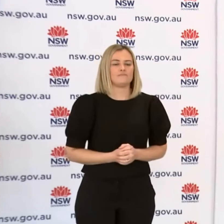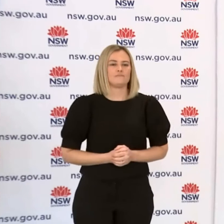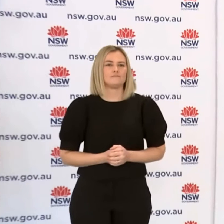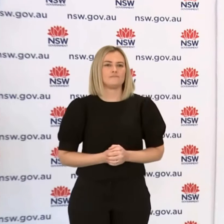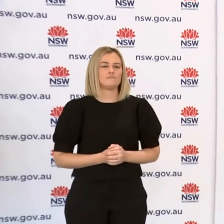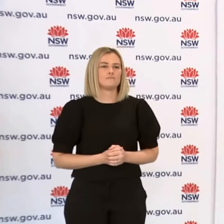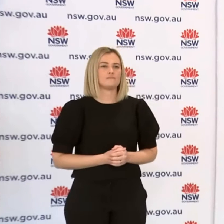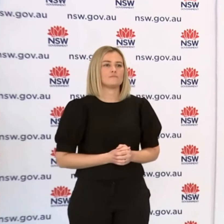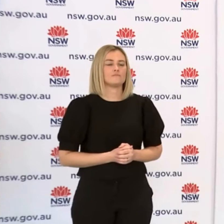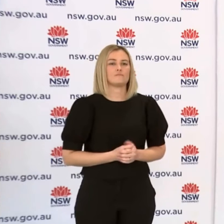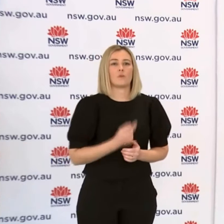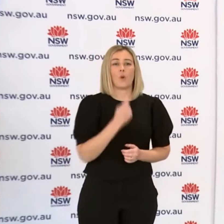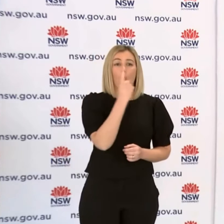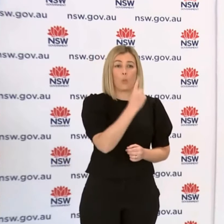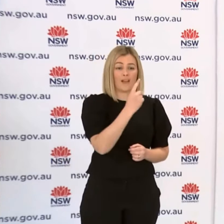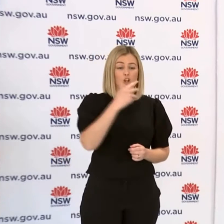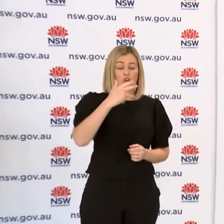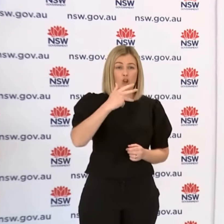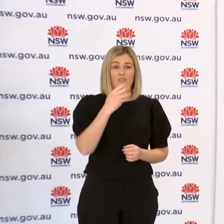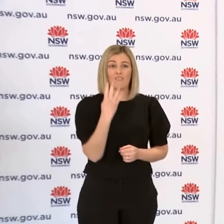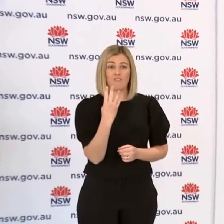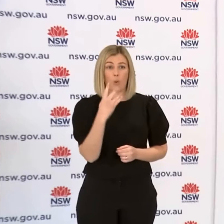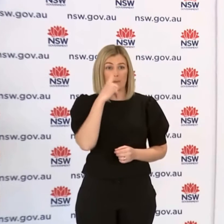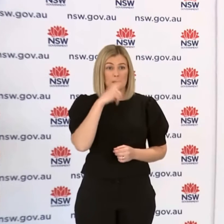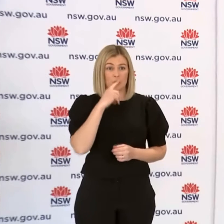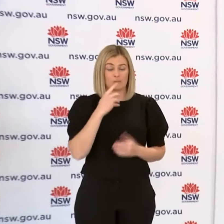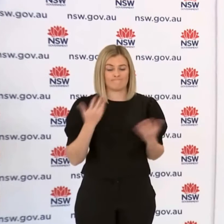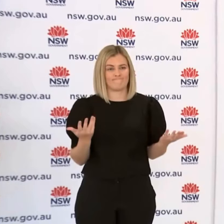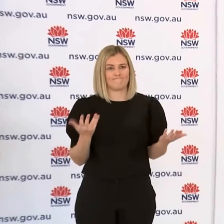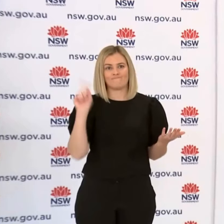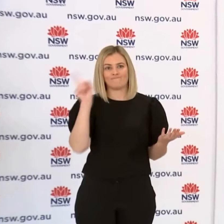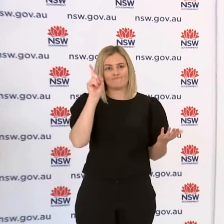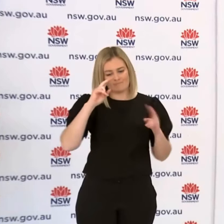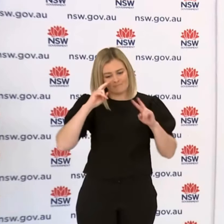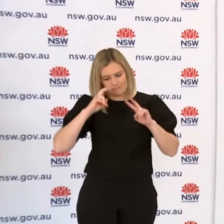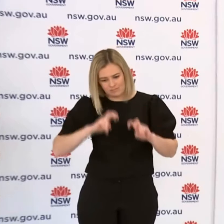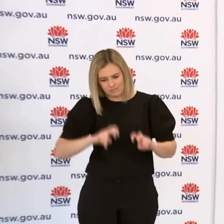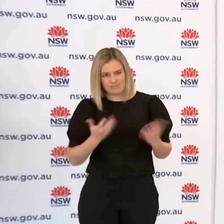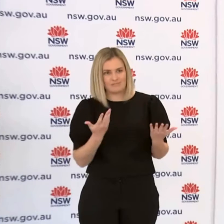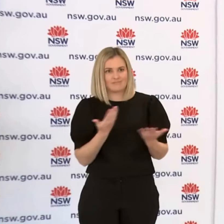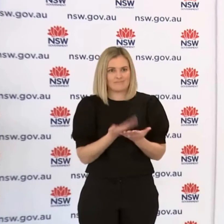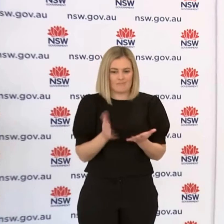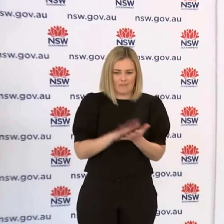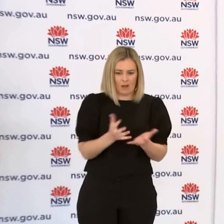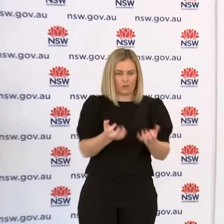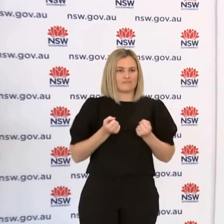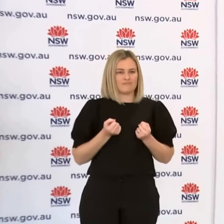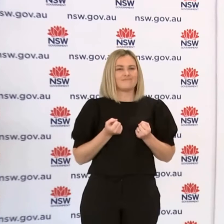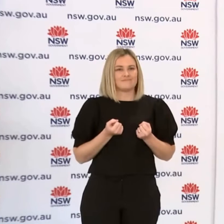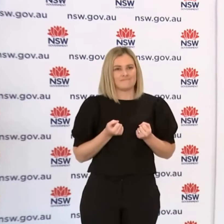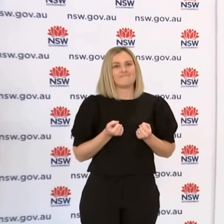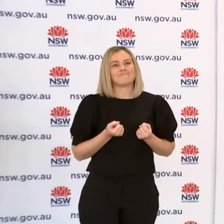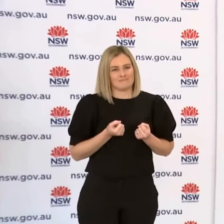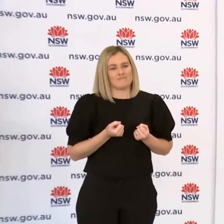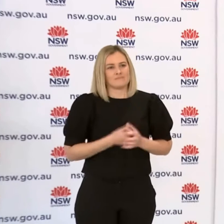cases, but 194 are still under investigation. And obviously that presents challenges